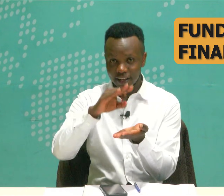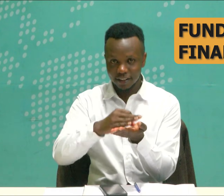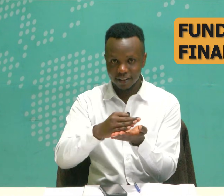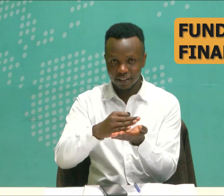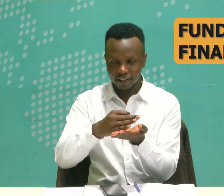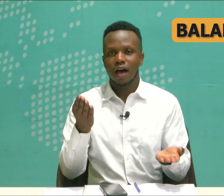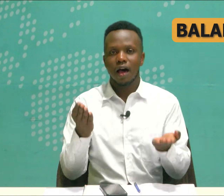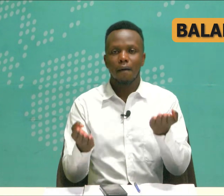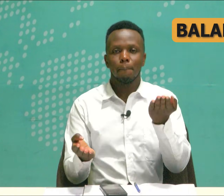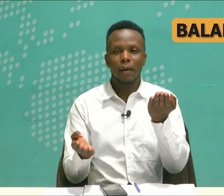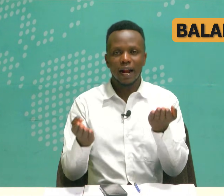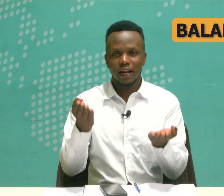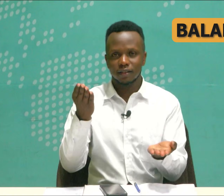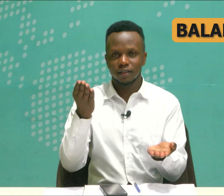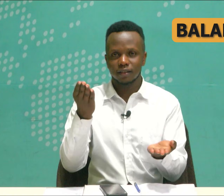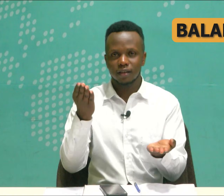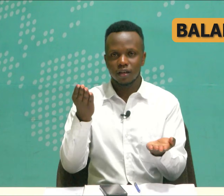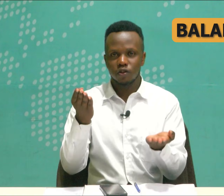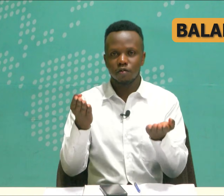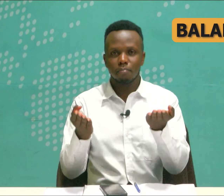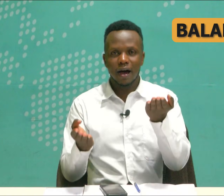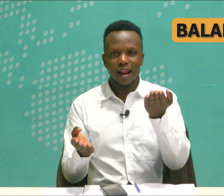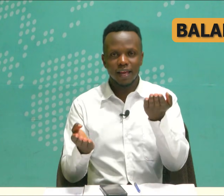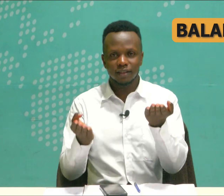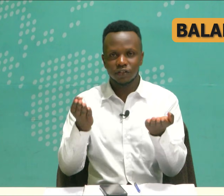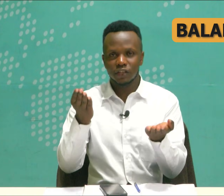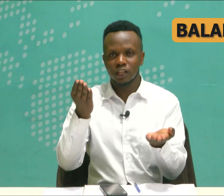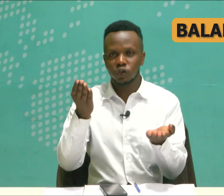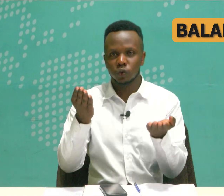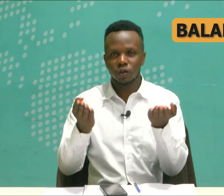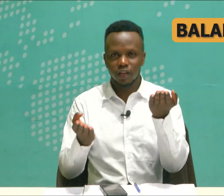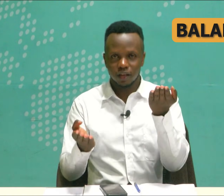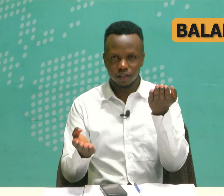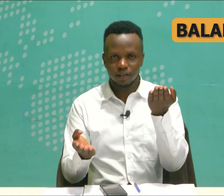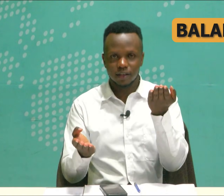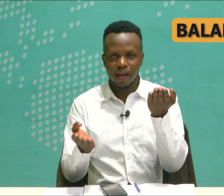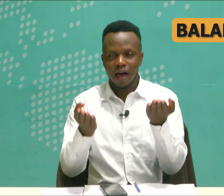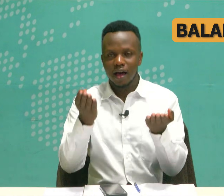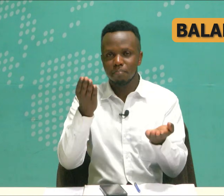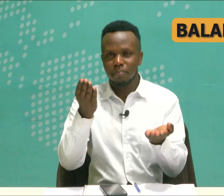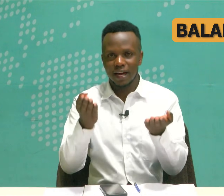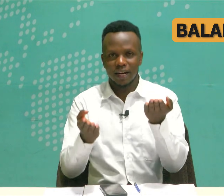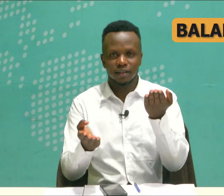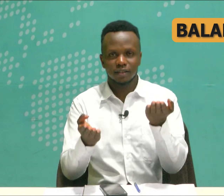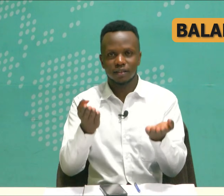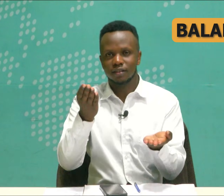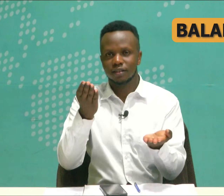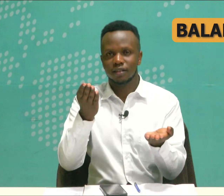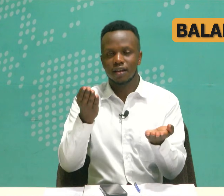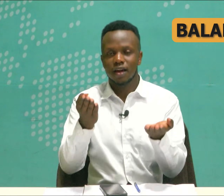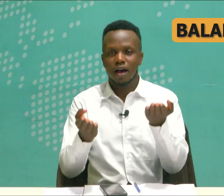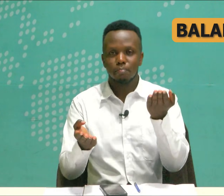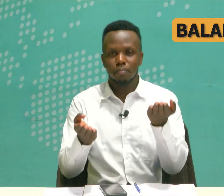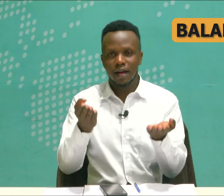finance. Balance, you're balancing two things. Balance,